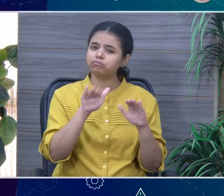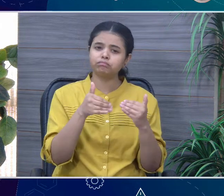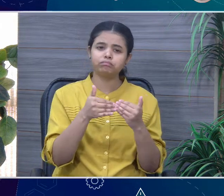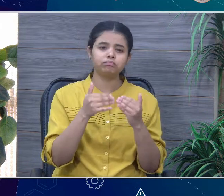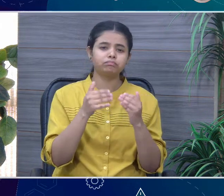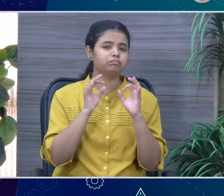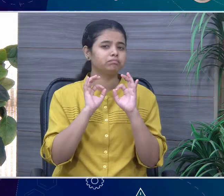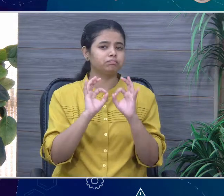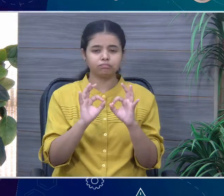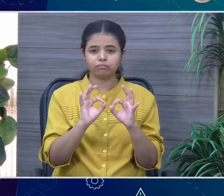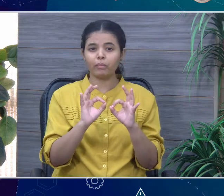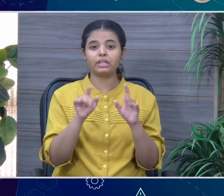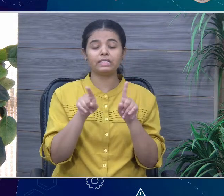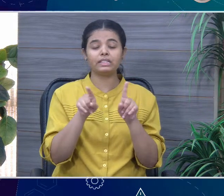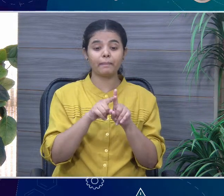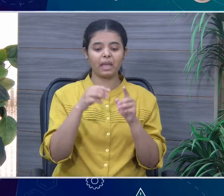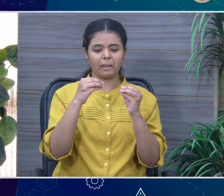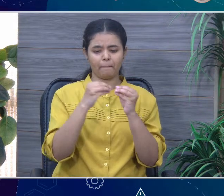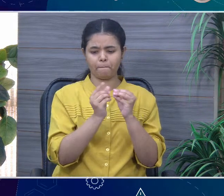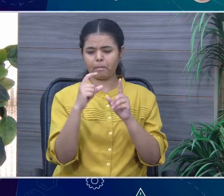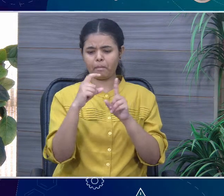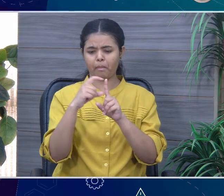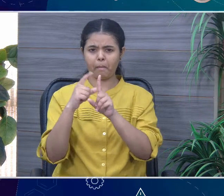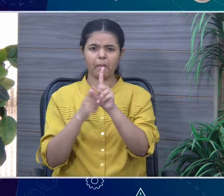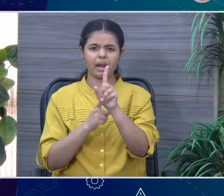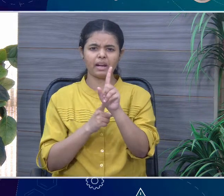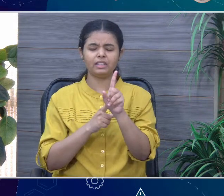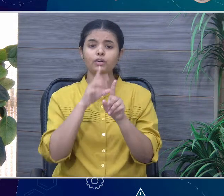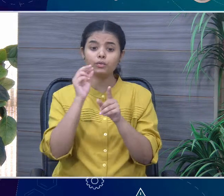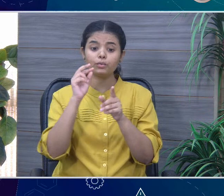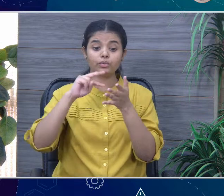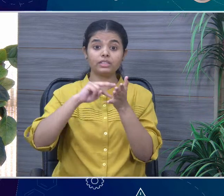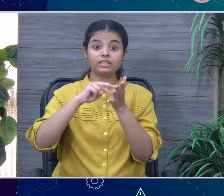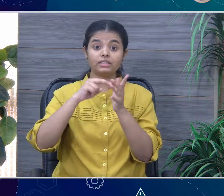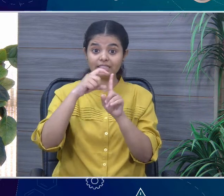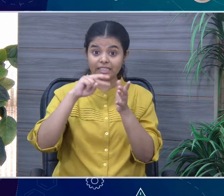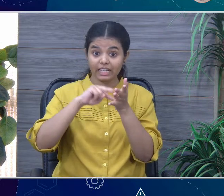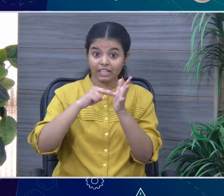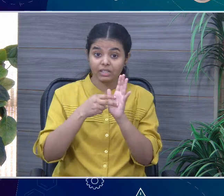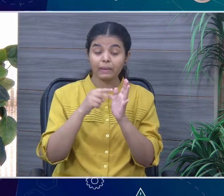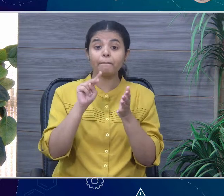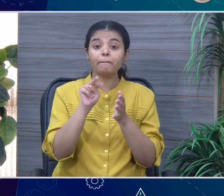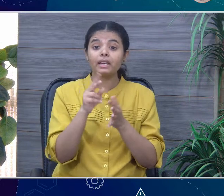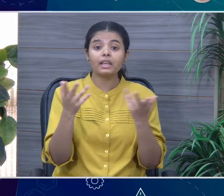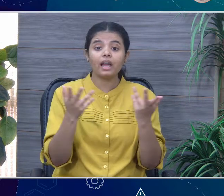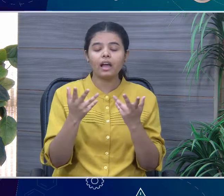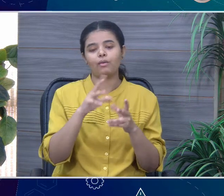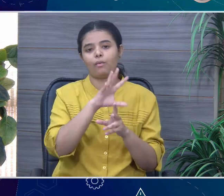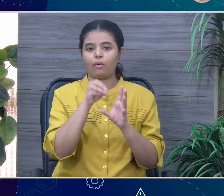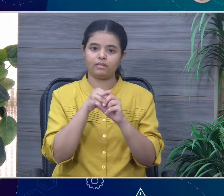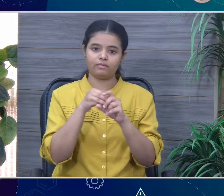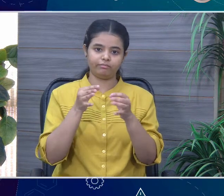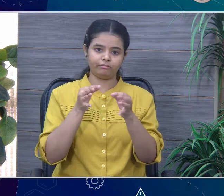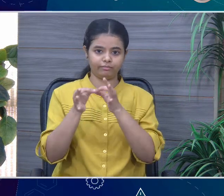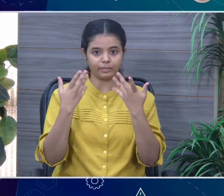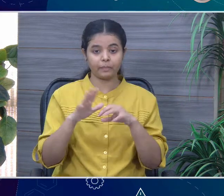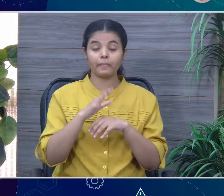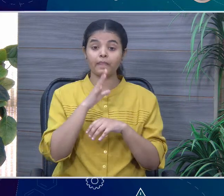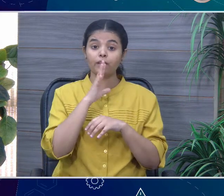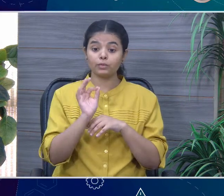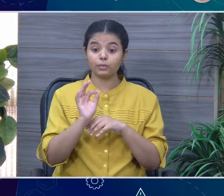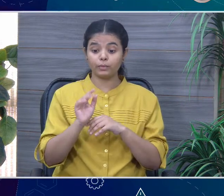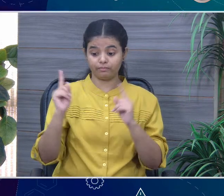from one of the dictionaries, which is a very comprehensive definition. It's a deliberate pairing of